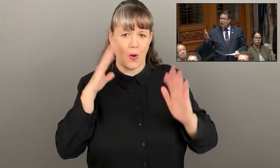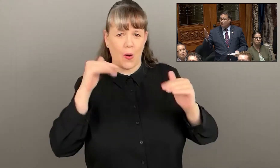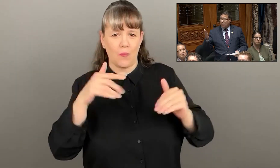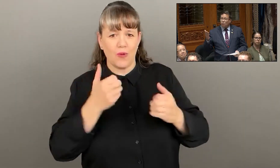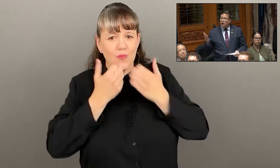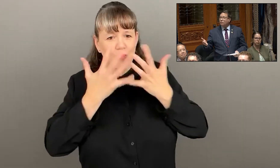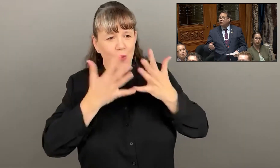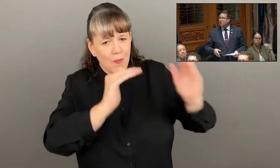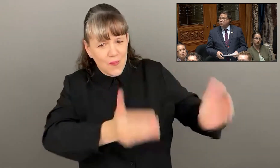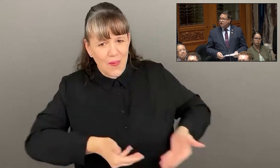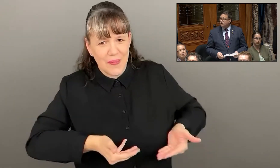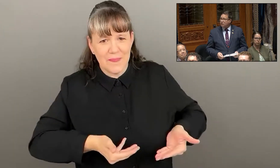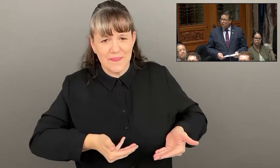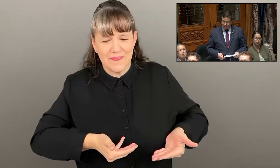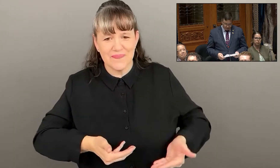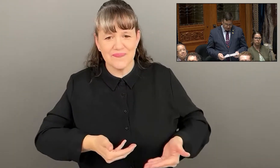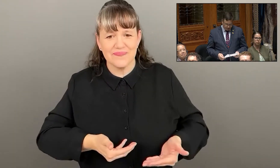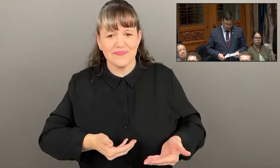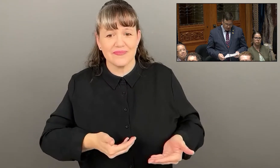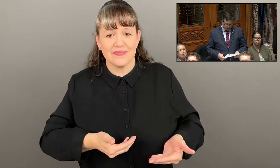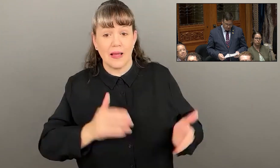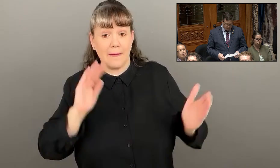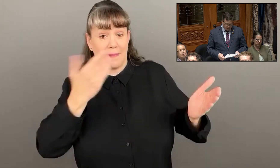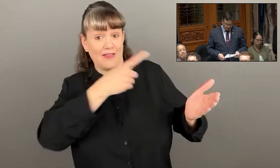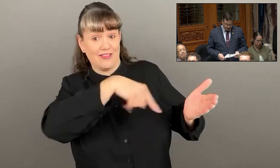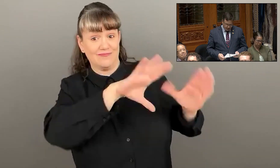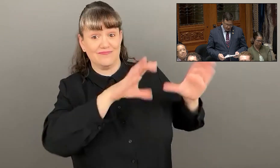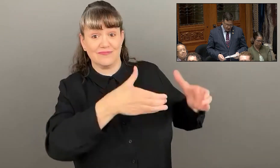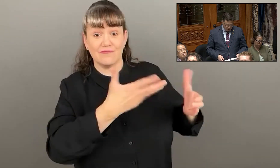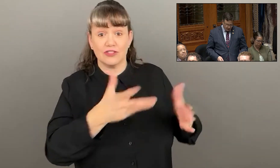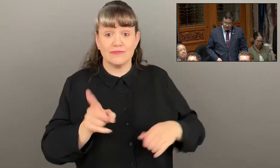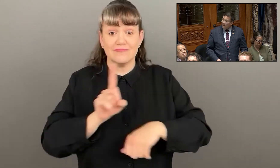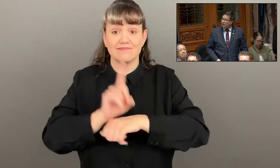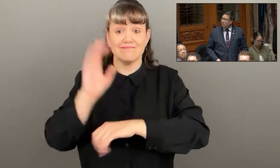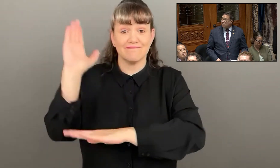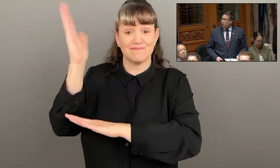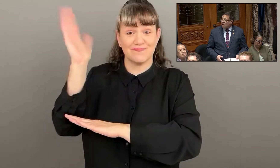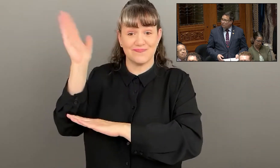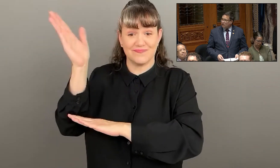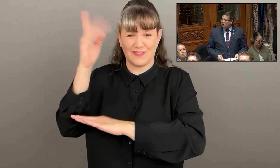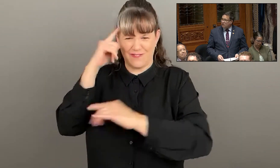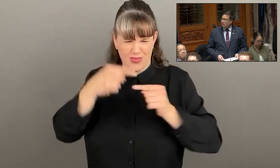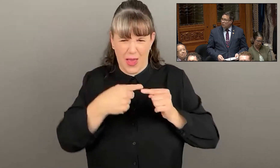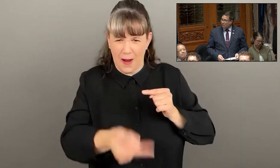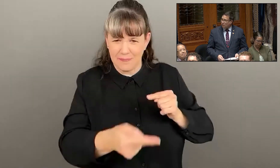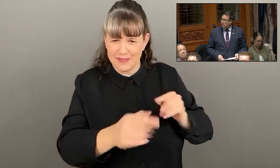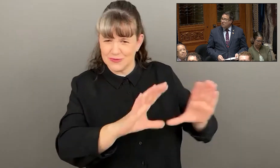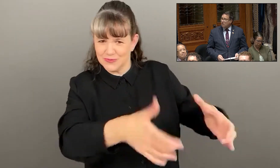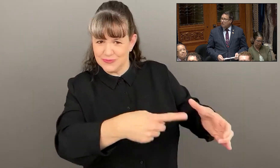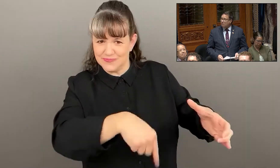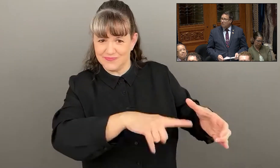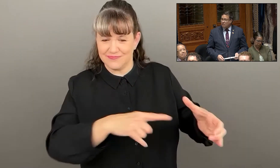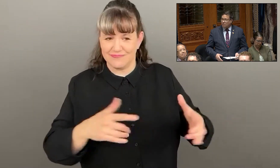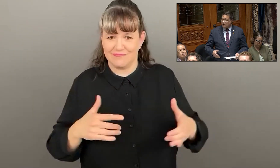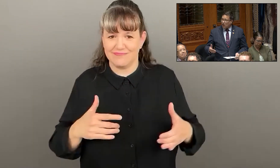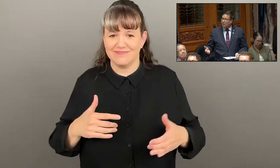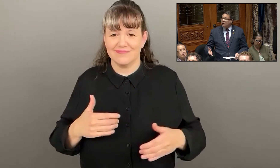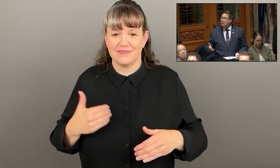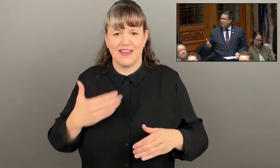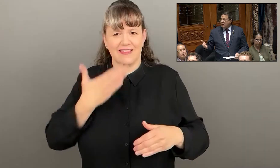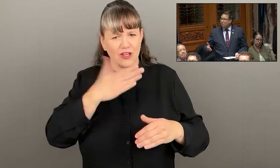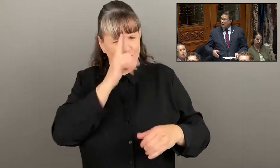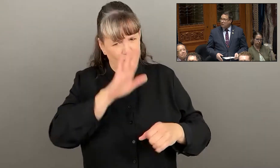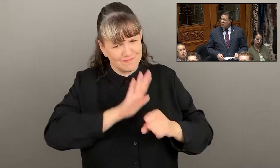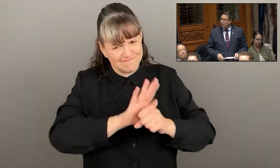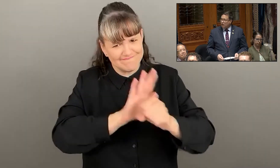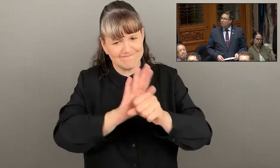that they gave a wonderful presentation to the Opposition Caucus earlier today, and I thank them for their advocacy and their efforts in helping